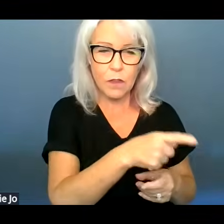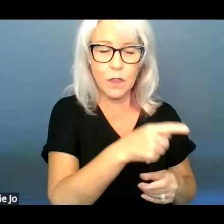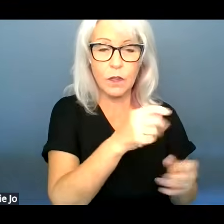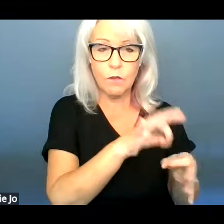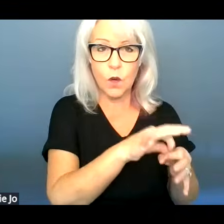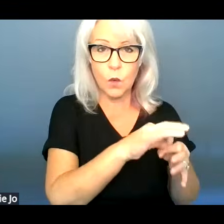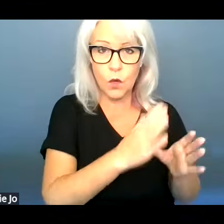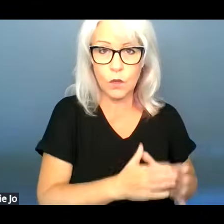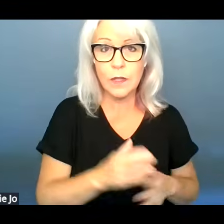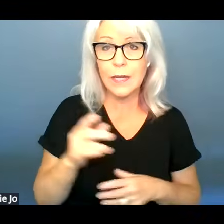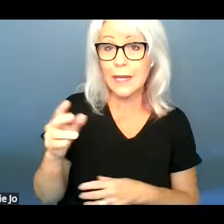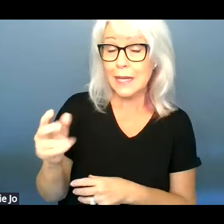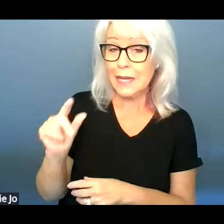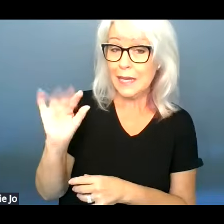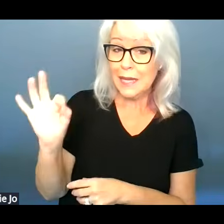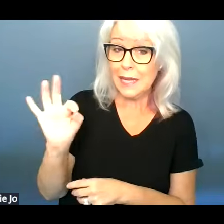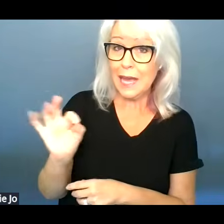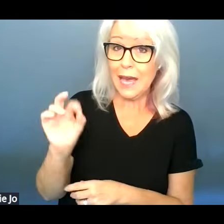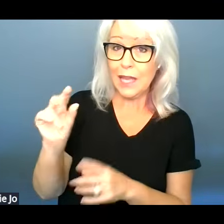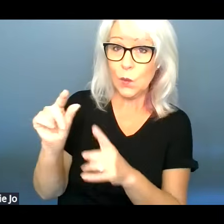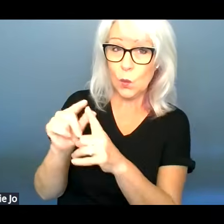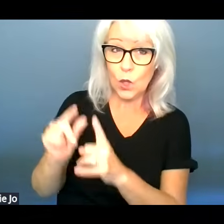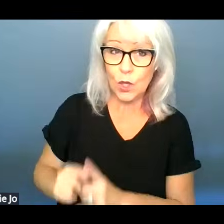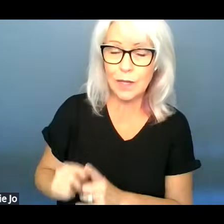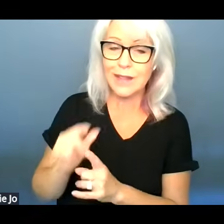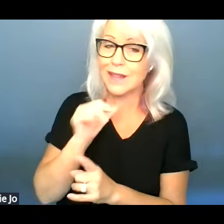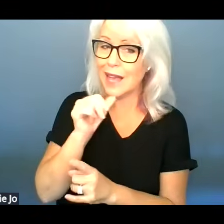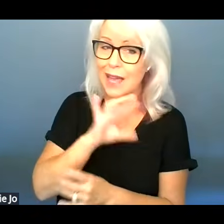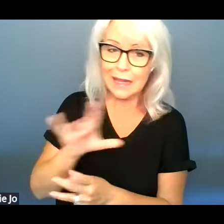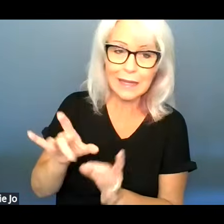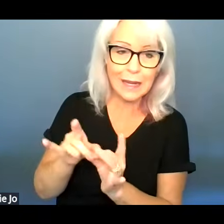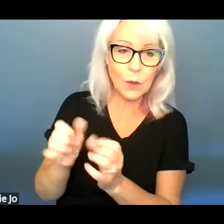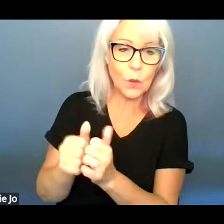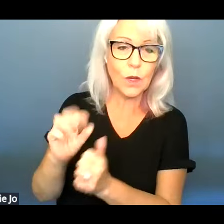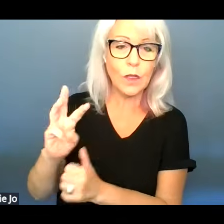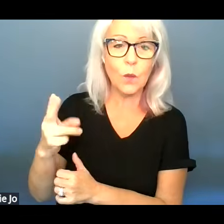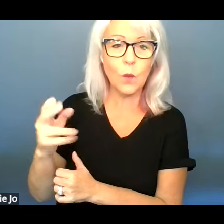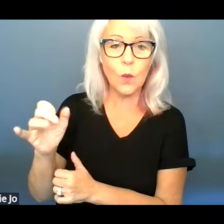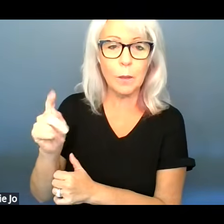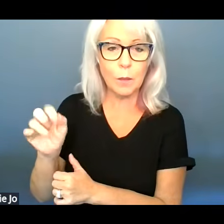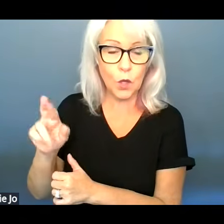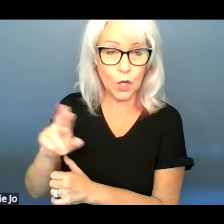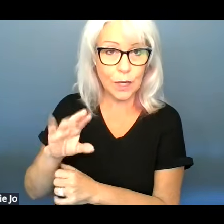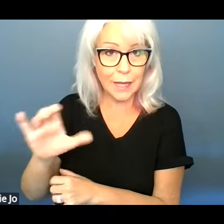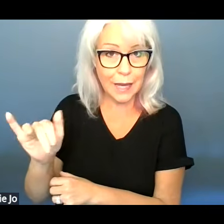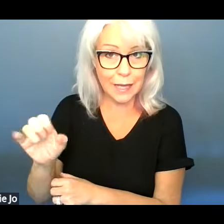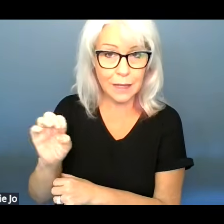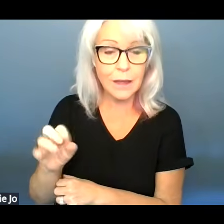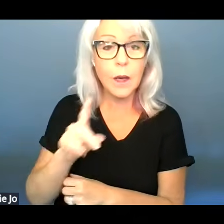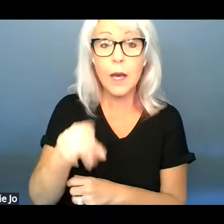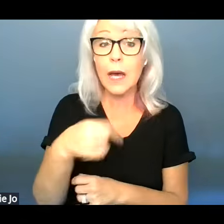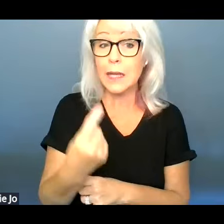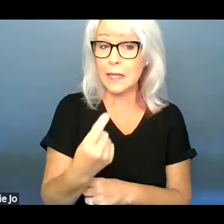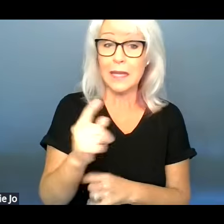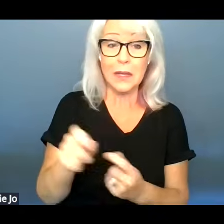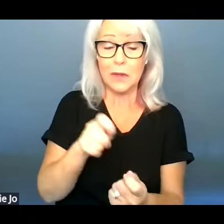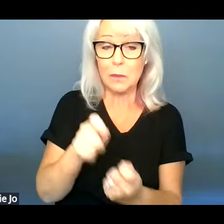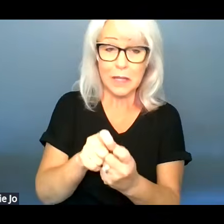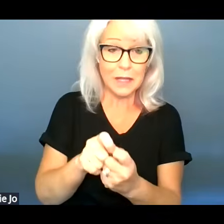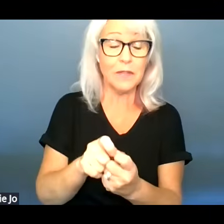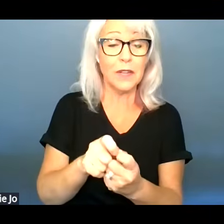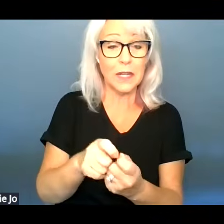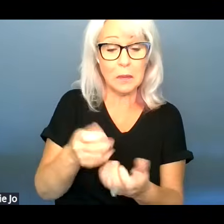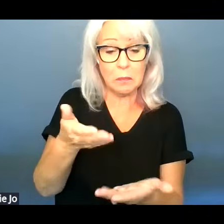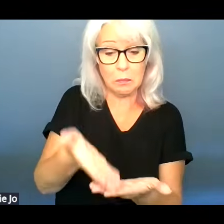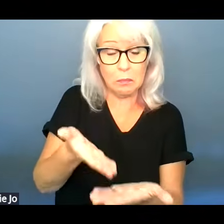enough in the Whitmer cases. And we're not asking for a pattern because, again, a single act would suffice. Every